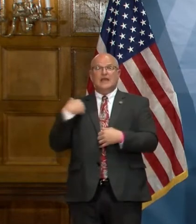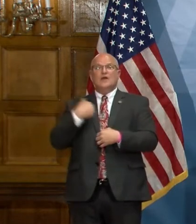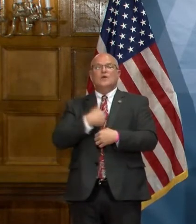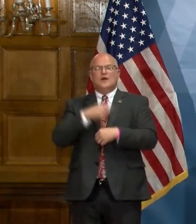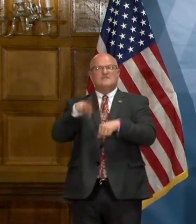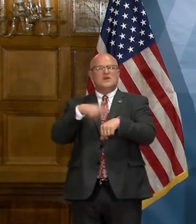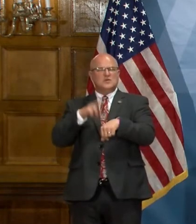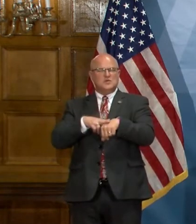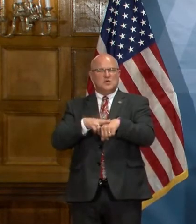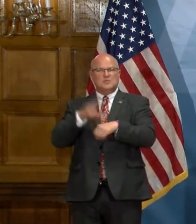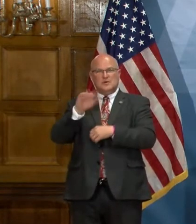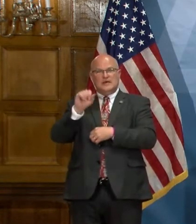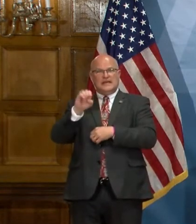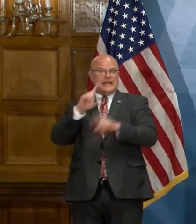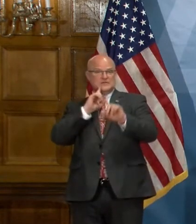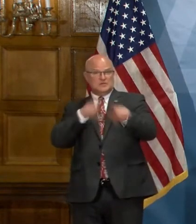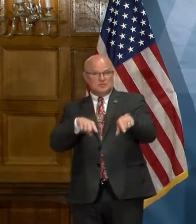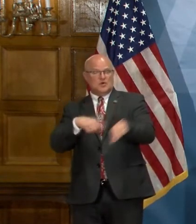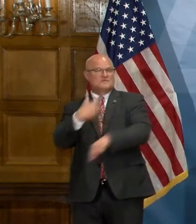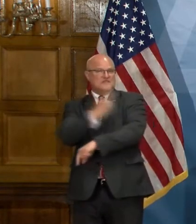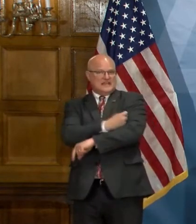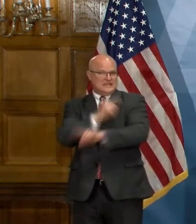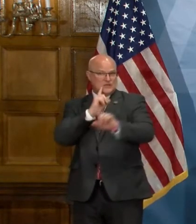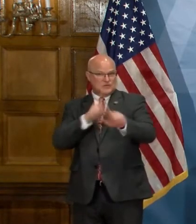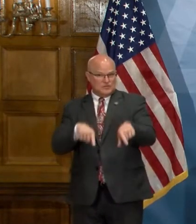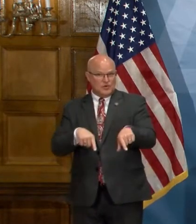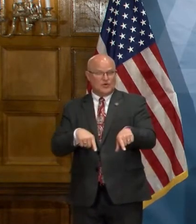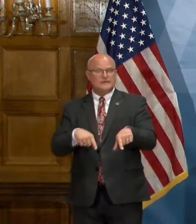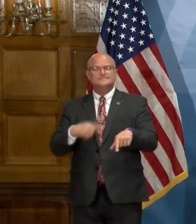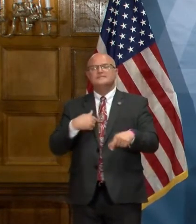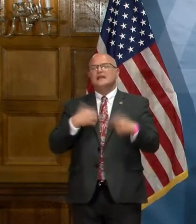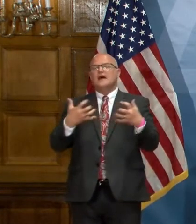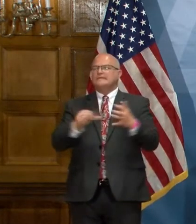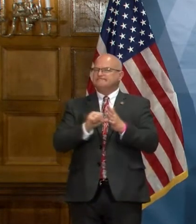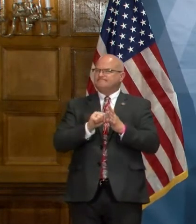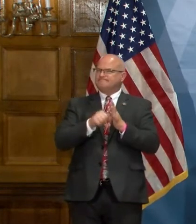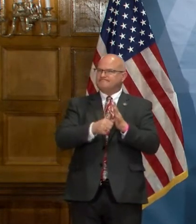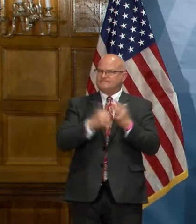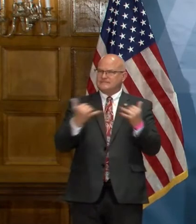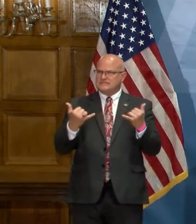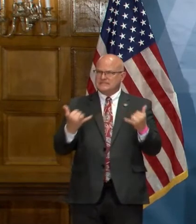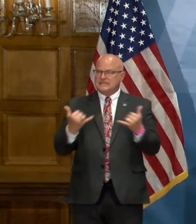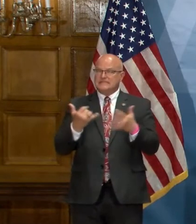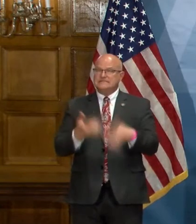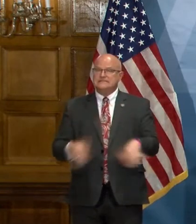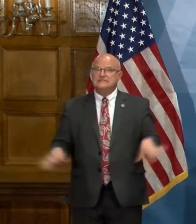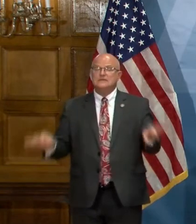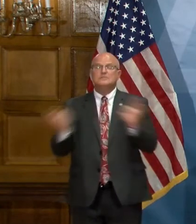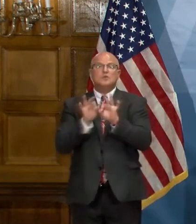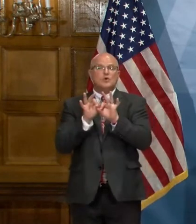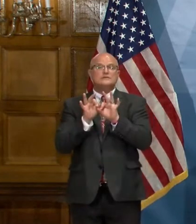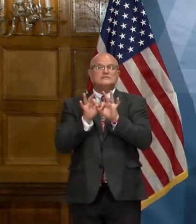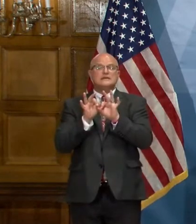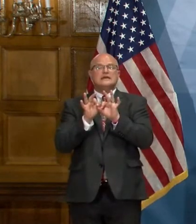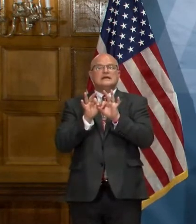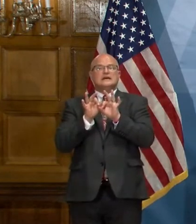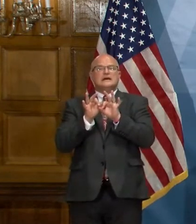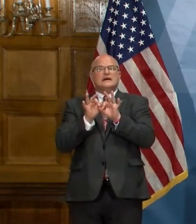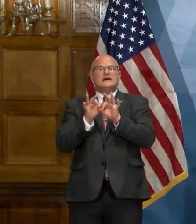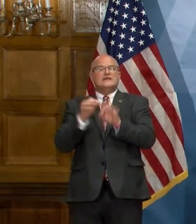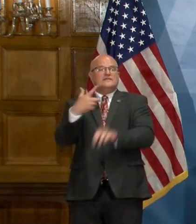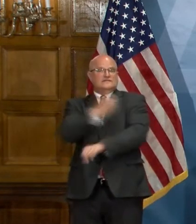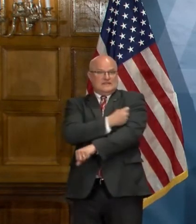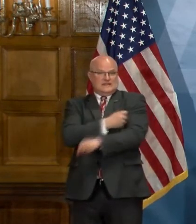our usual case report, vaccination report, and I want to emphasize today the importance of